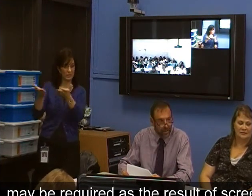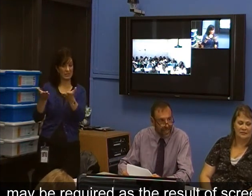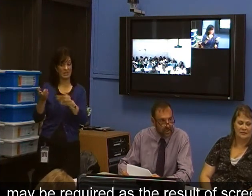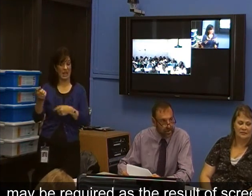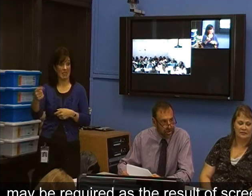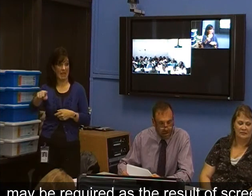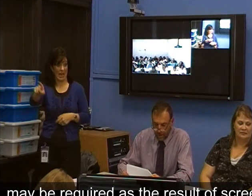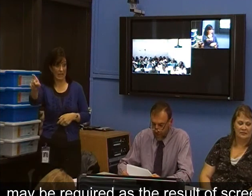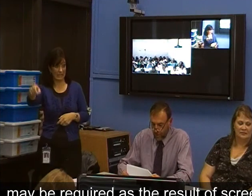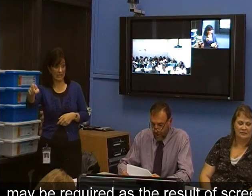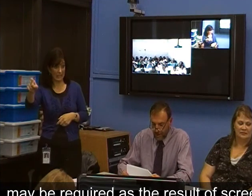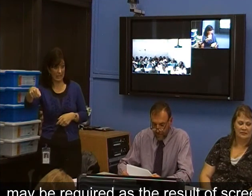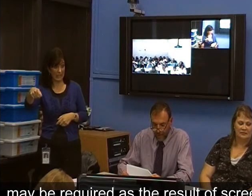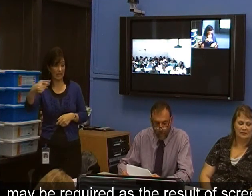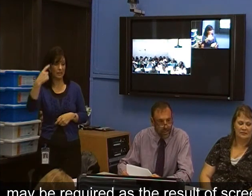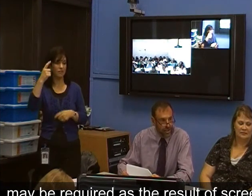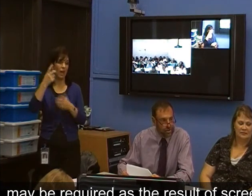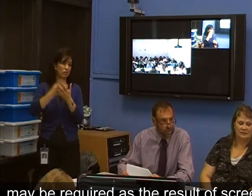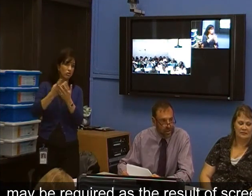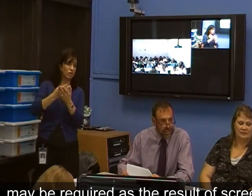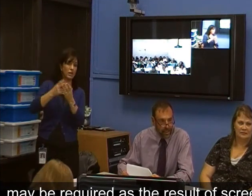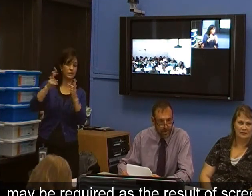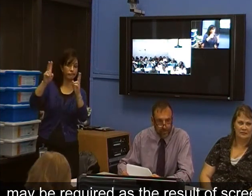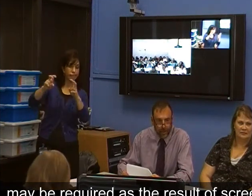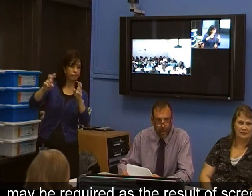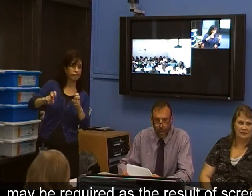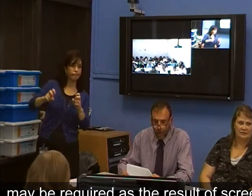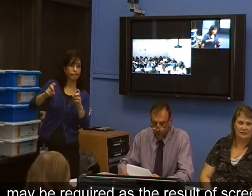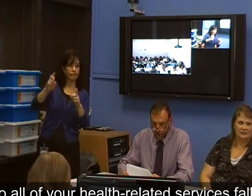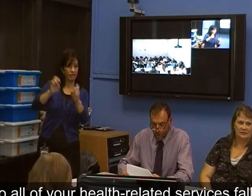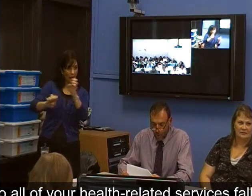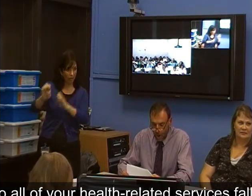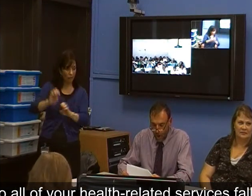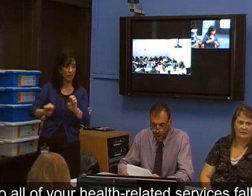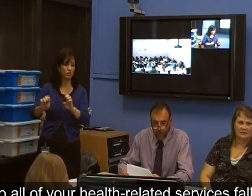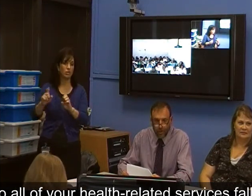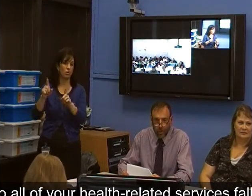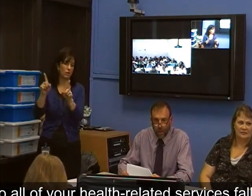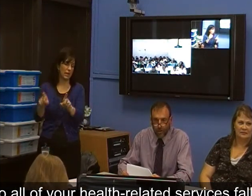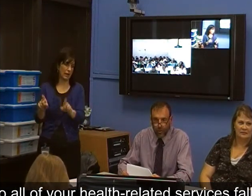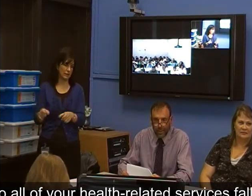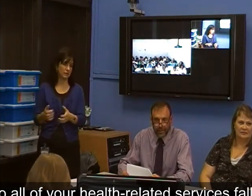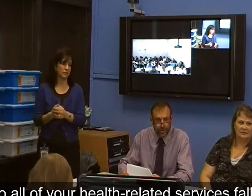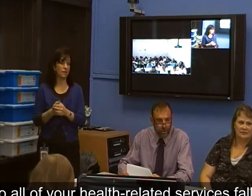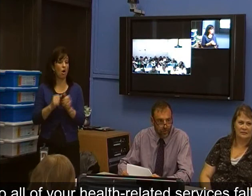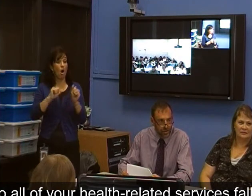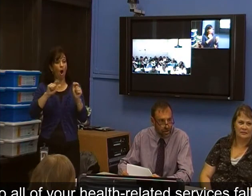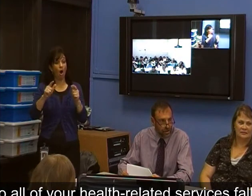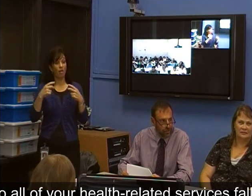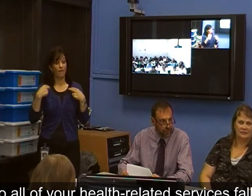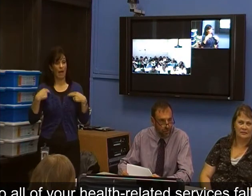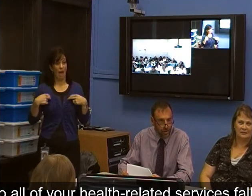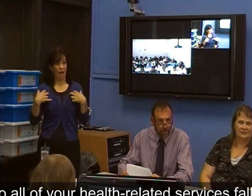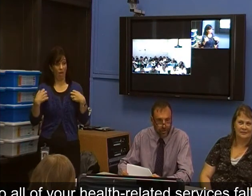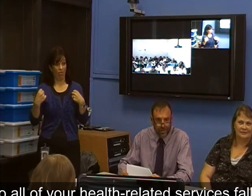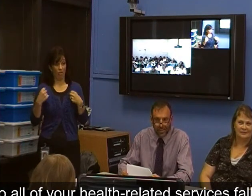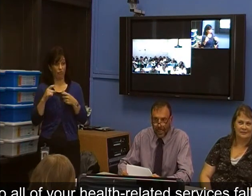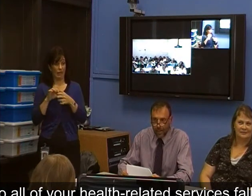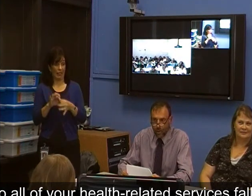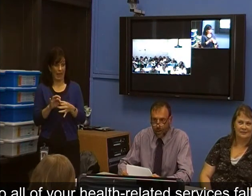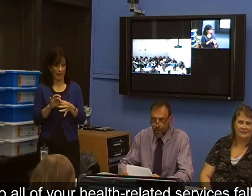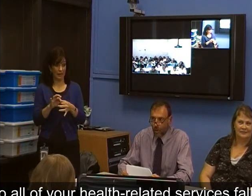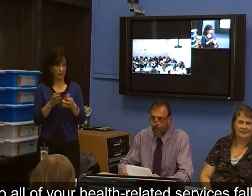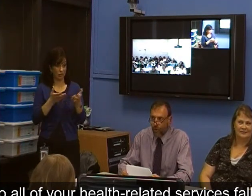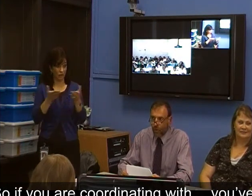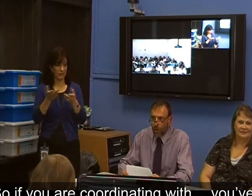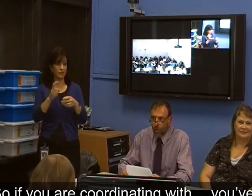as a result of screens, evaluations, or exams. So all of your health-related services fall under this category.